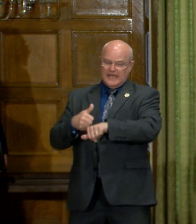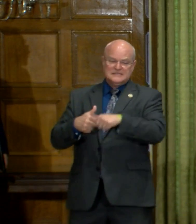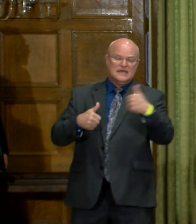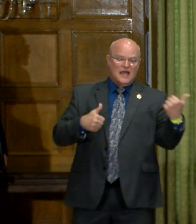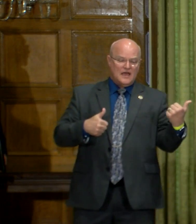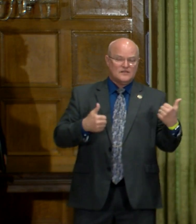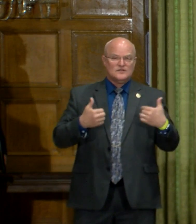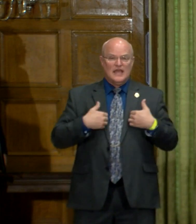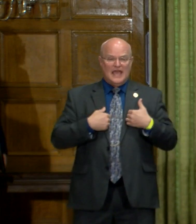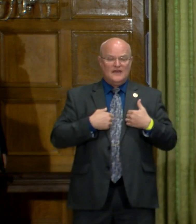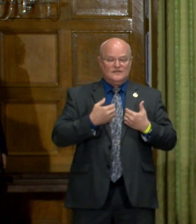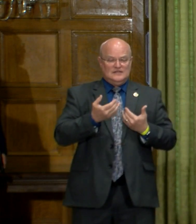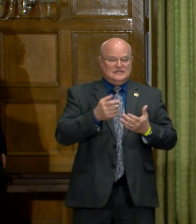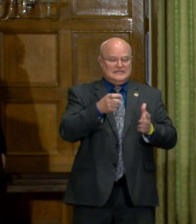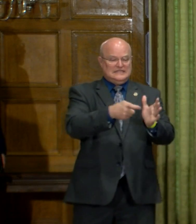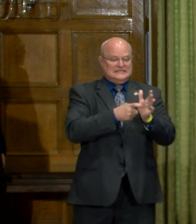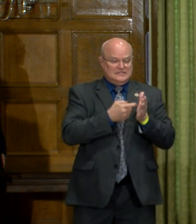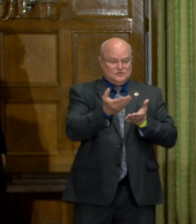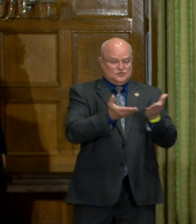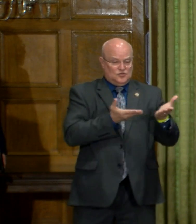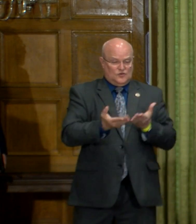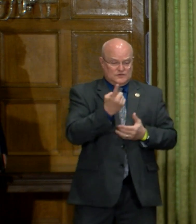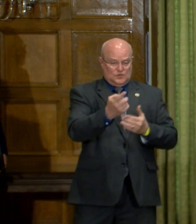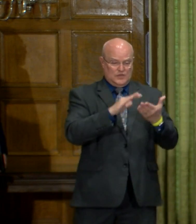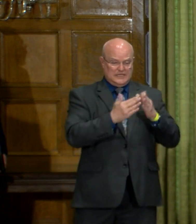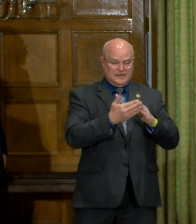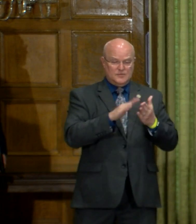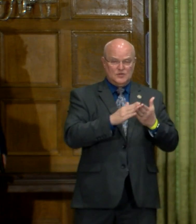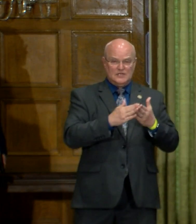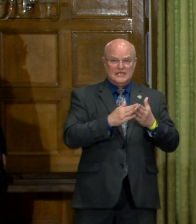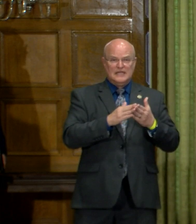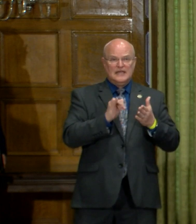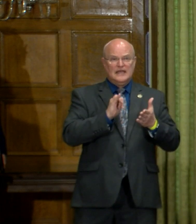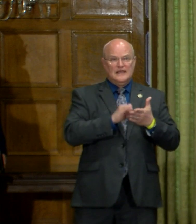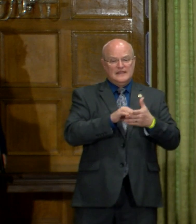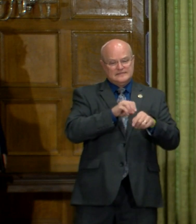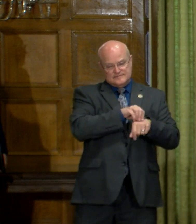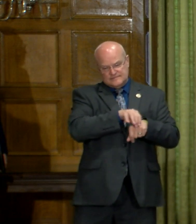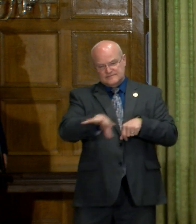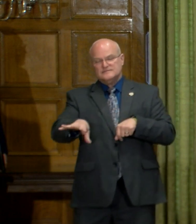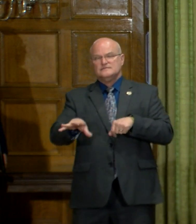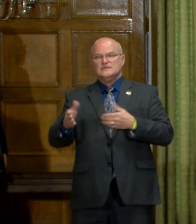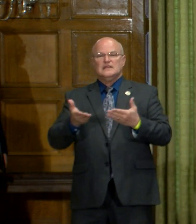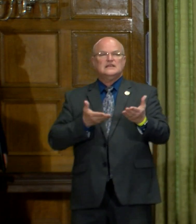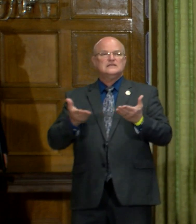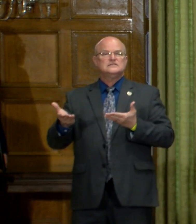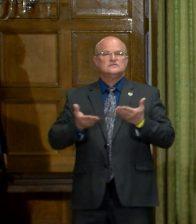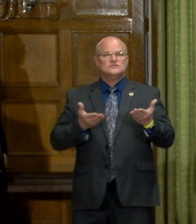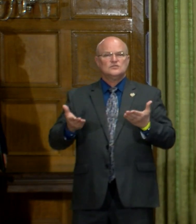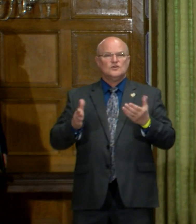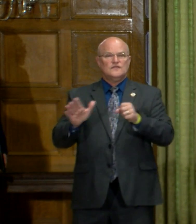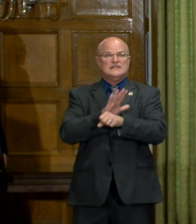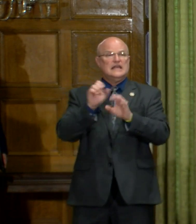others. If you have essential services in one community, it serves the entire state, if